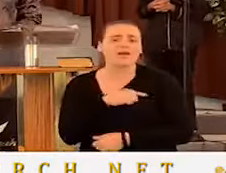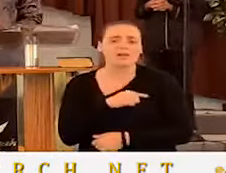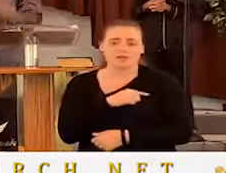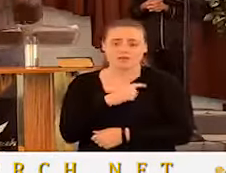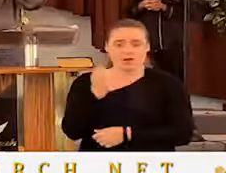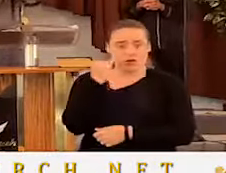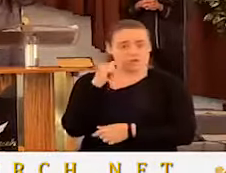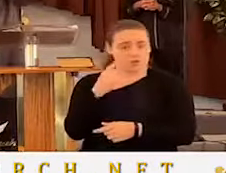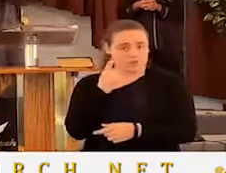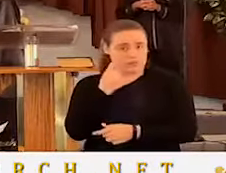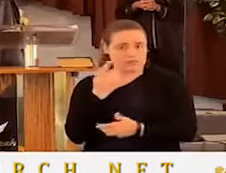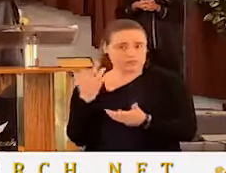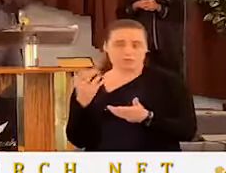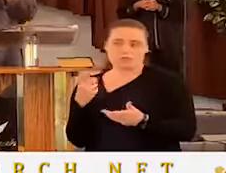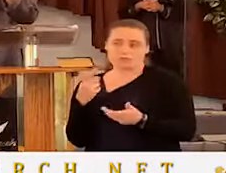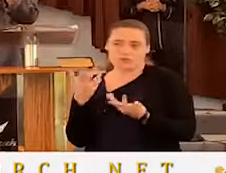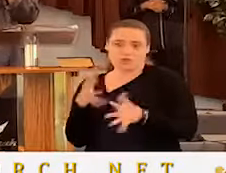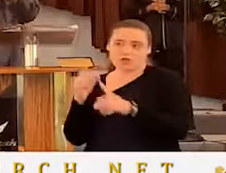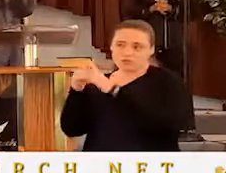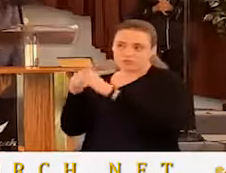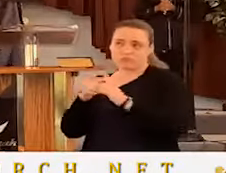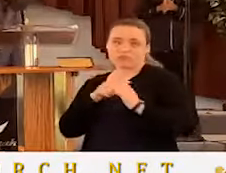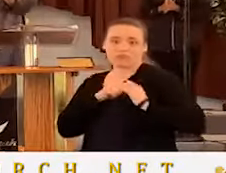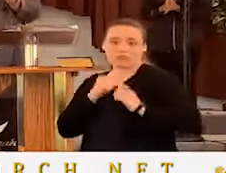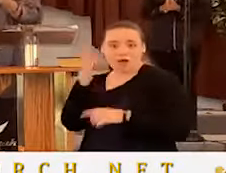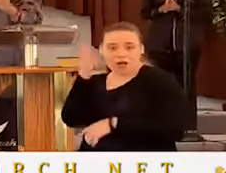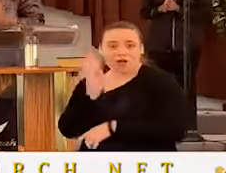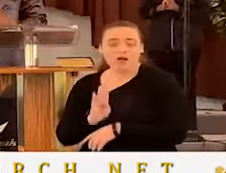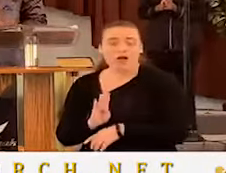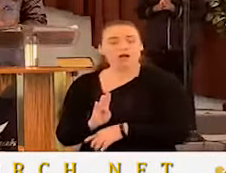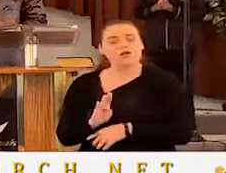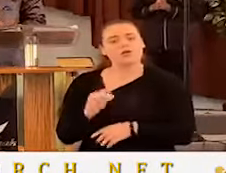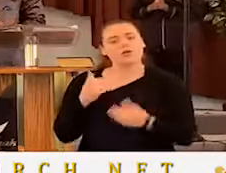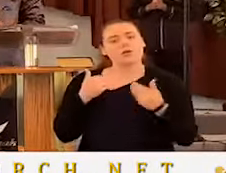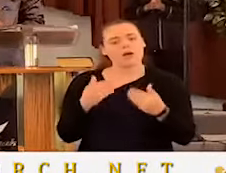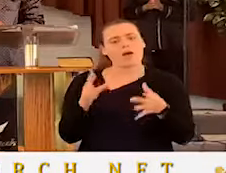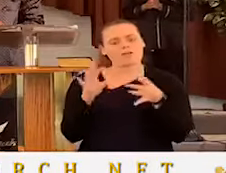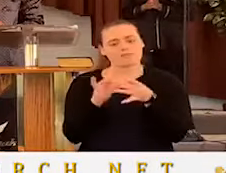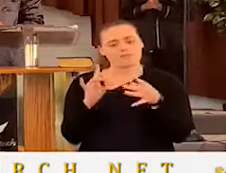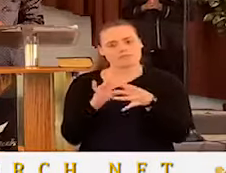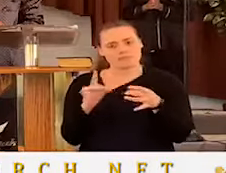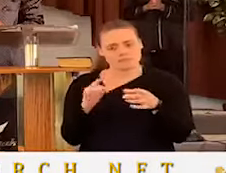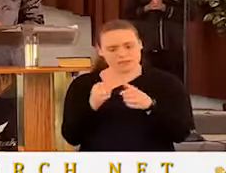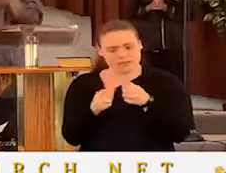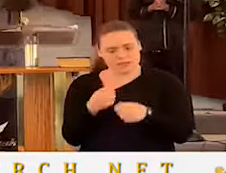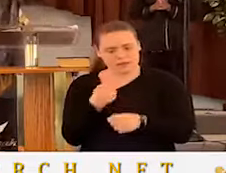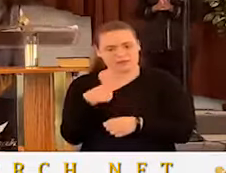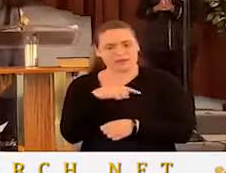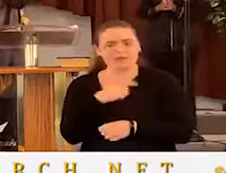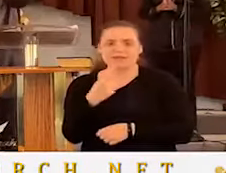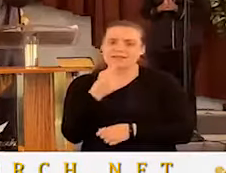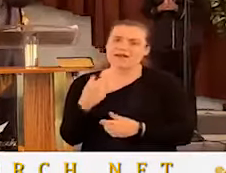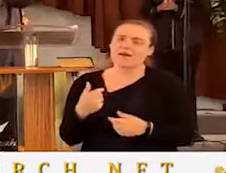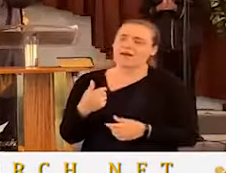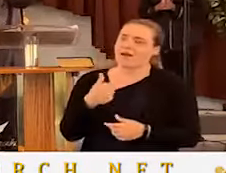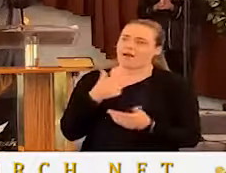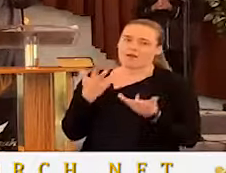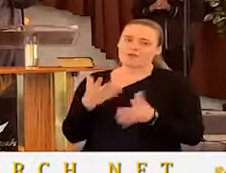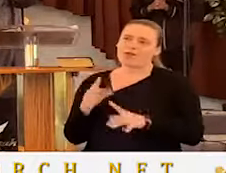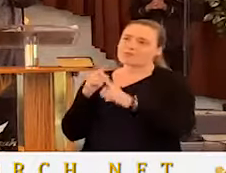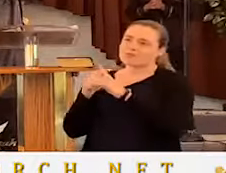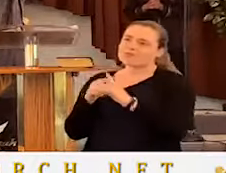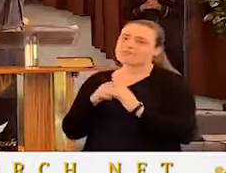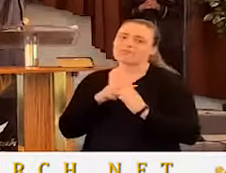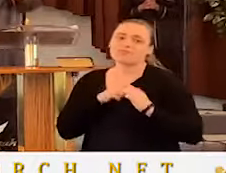just gave my life to Christ. I want you to tell me that I just reclaimed Jesus Christ as my Lord and Savior. I want to connect with